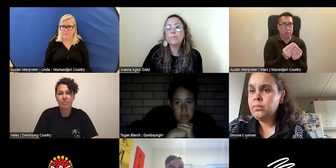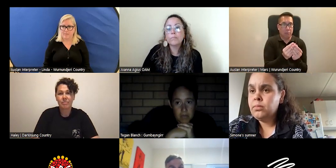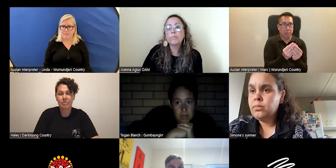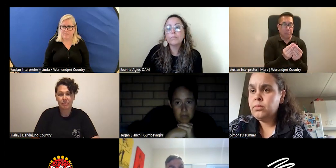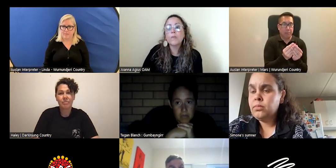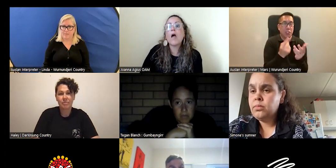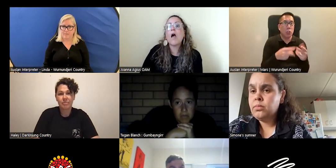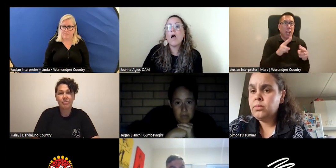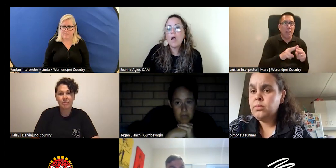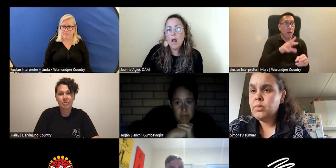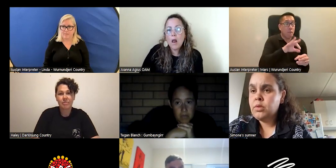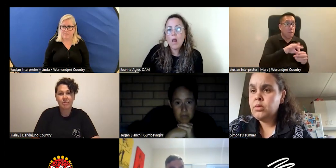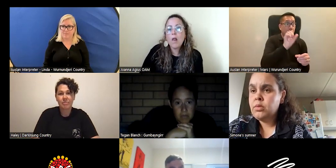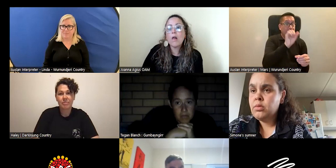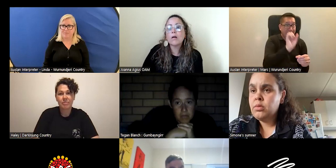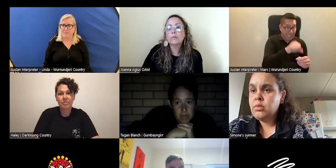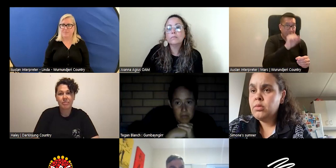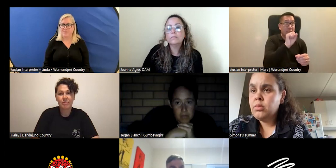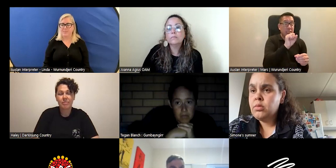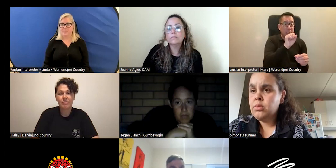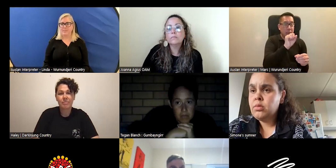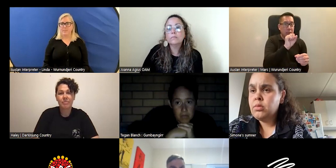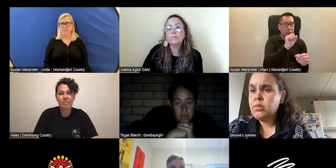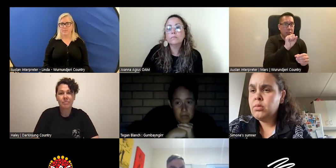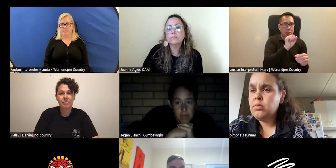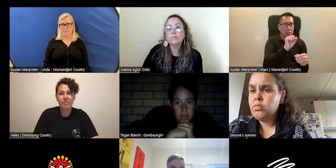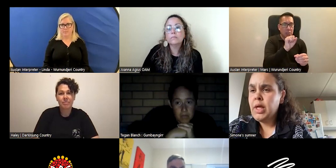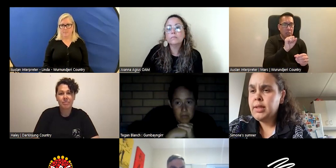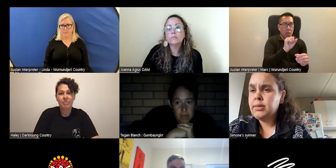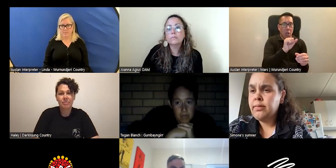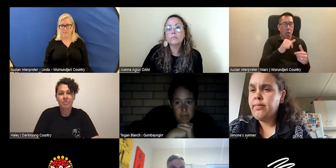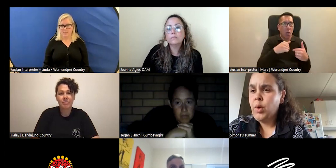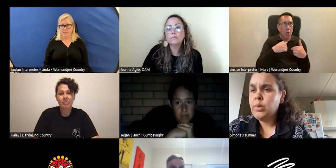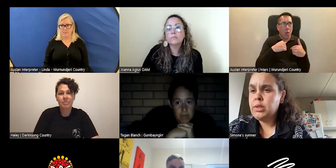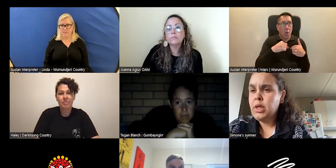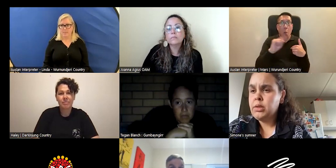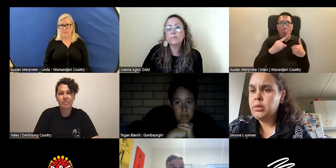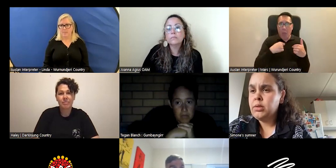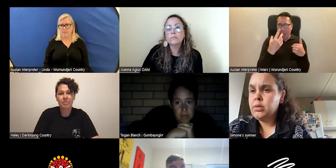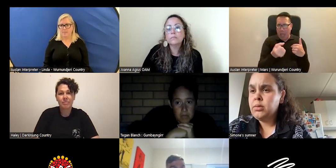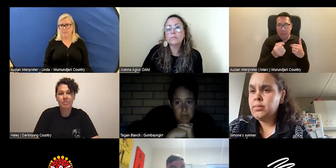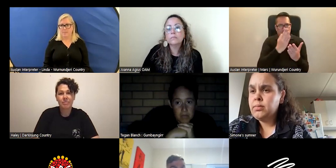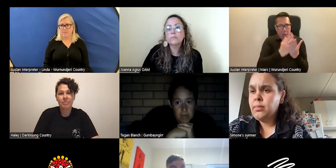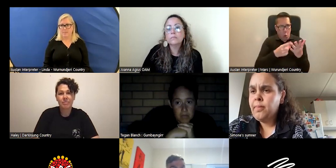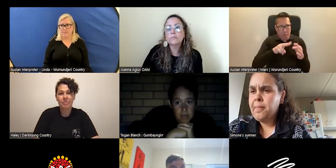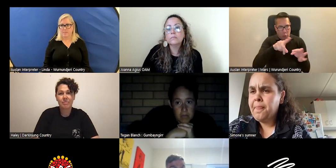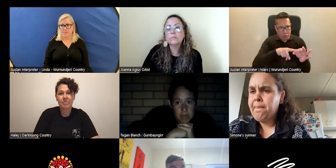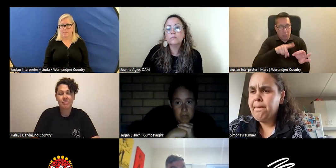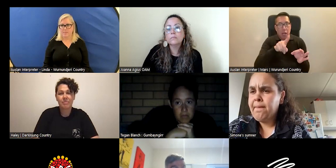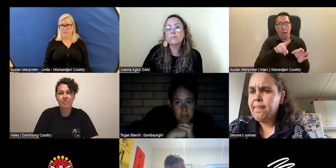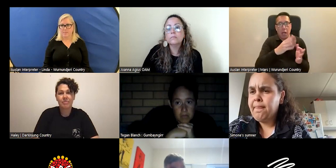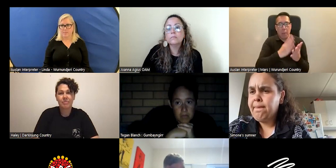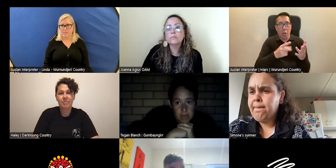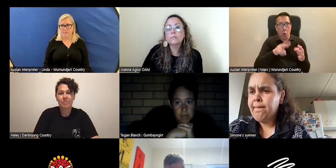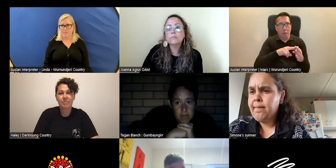So if the referendum gets up and there's a yes, all what we've got as part of the question, you know, part of the